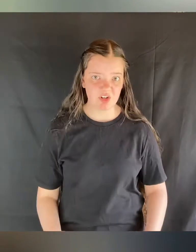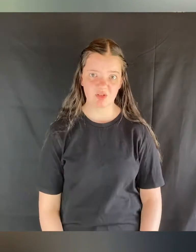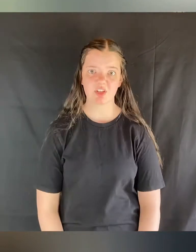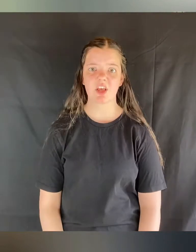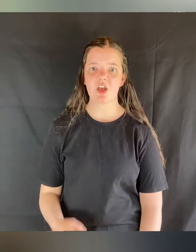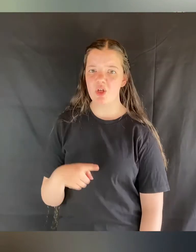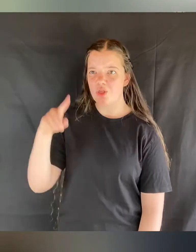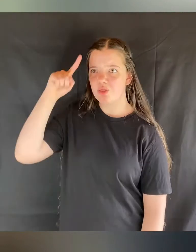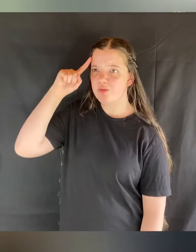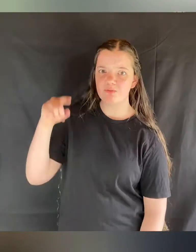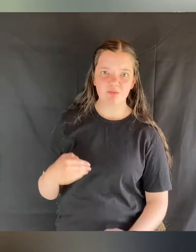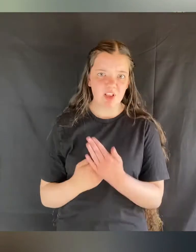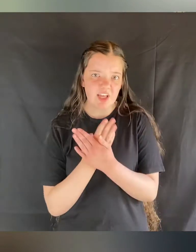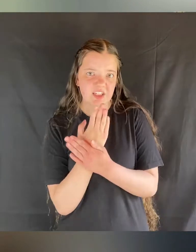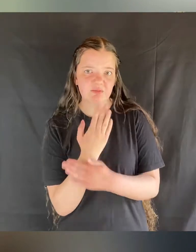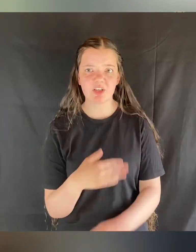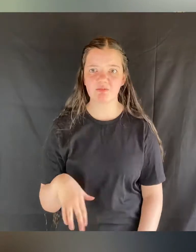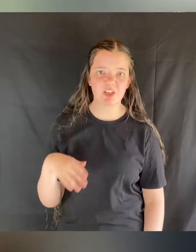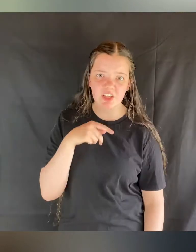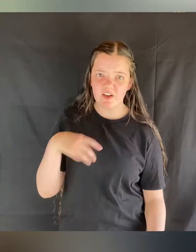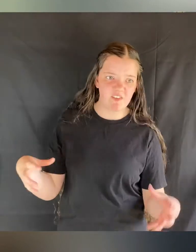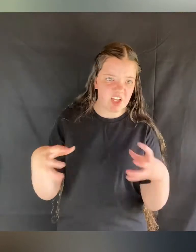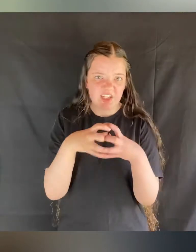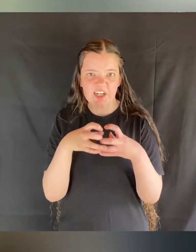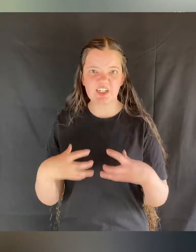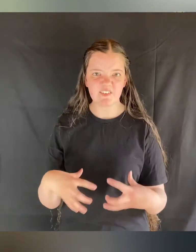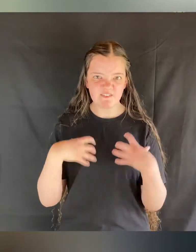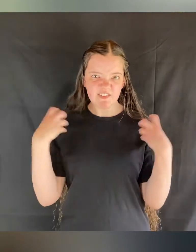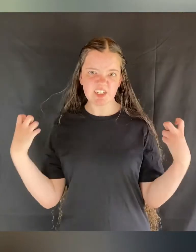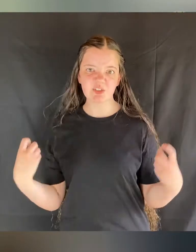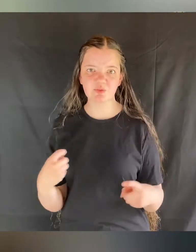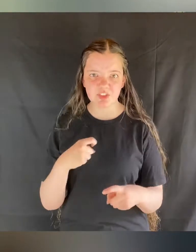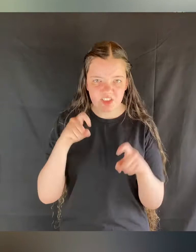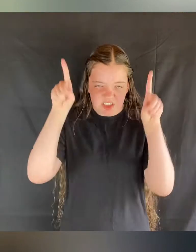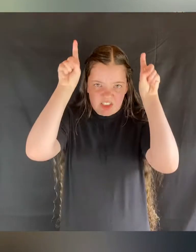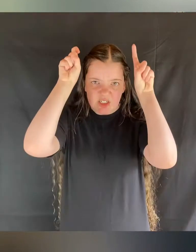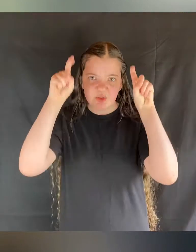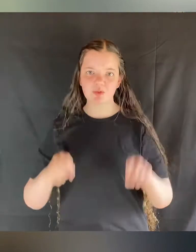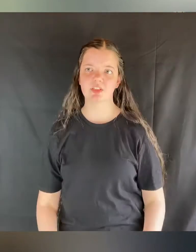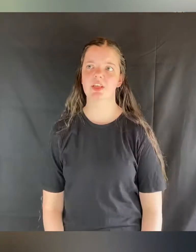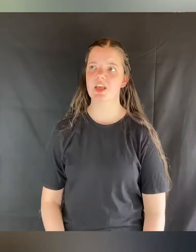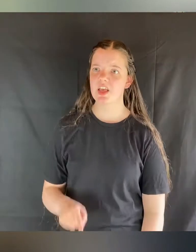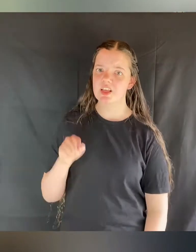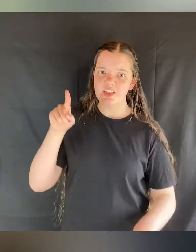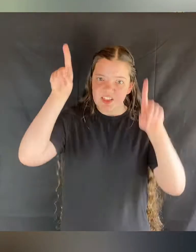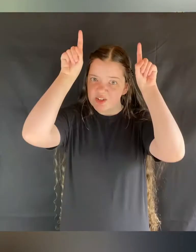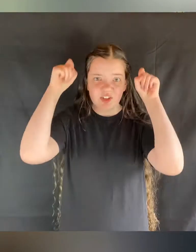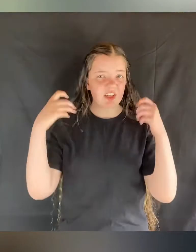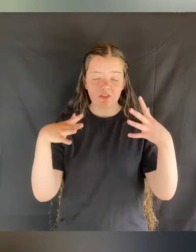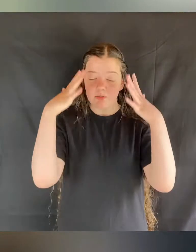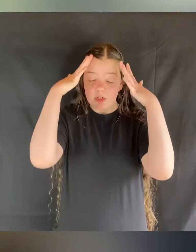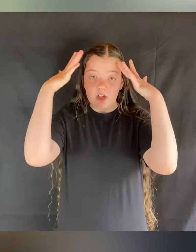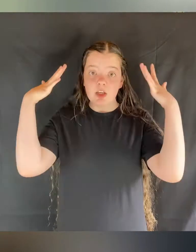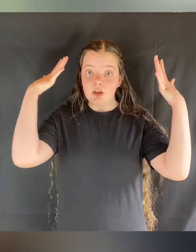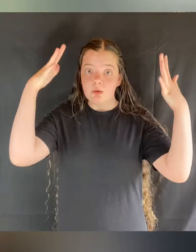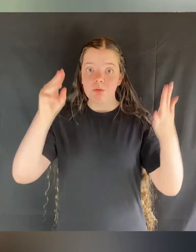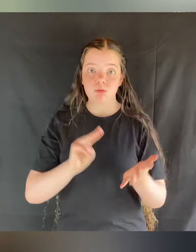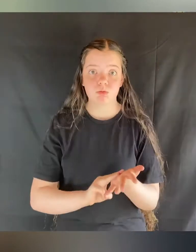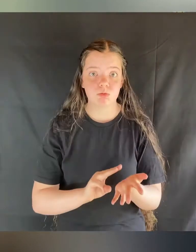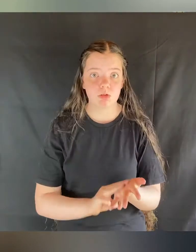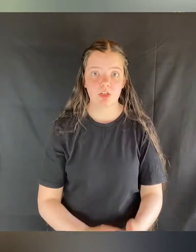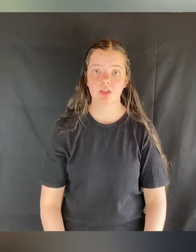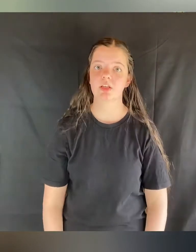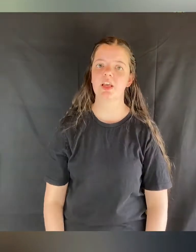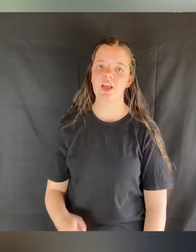thought plants might be eaten by a gang of vandal snails. Snails just gave him nightmares. He would lie awake and